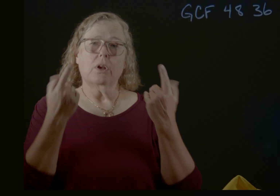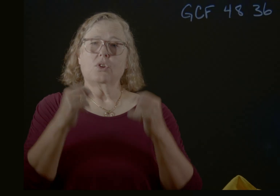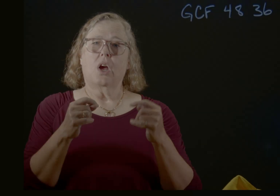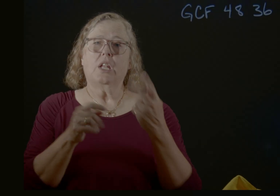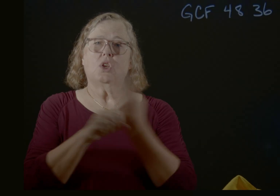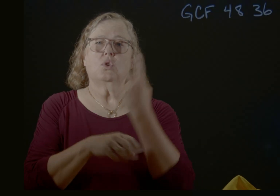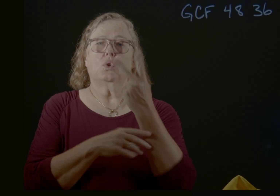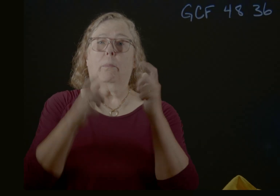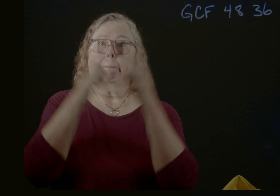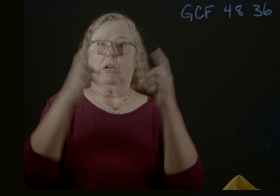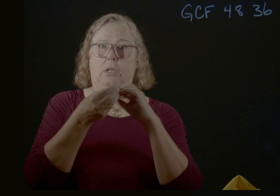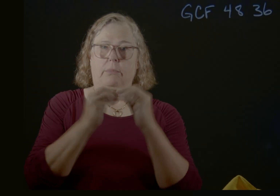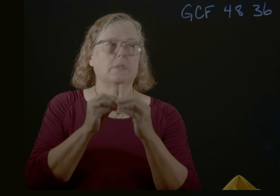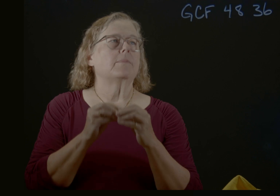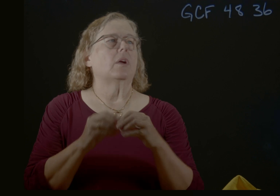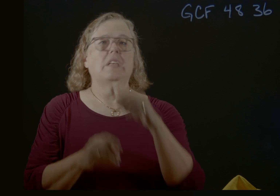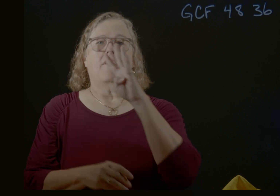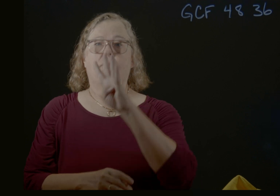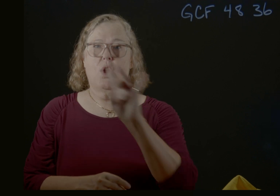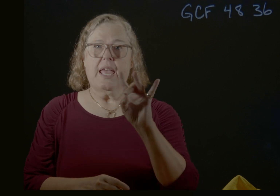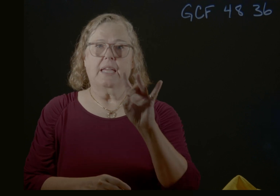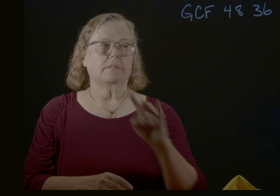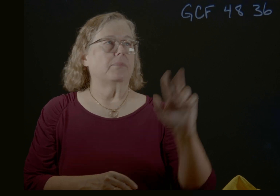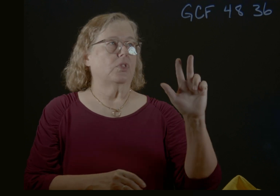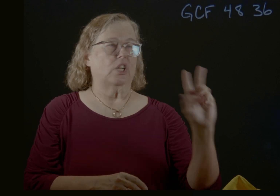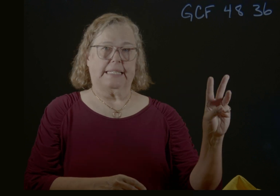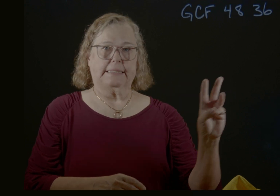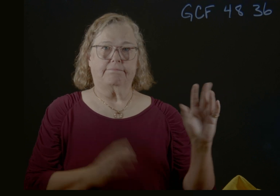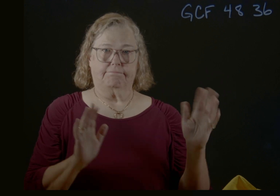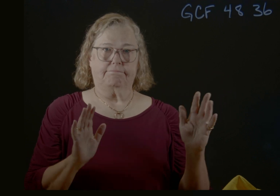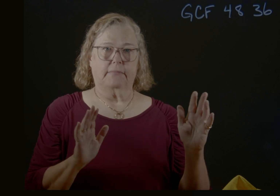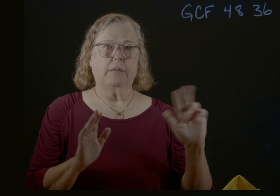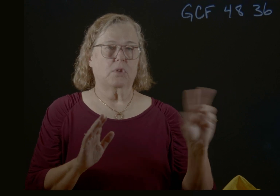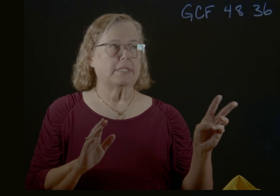So now we're going to try and do two bigger numbers. We're going to try 48 and 36.